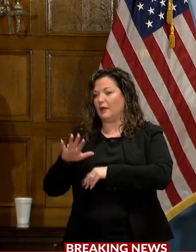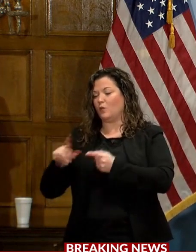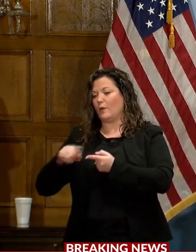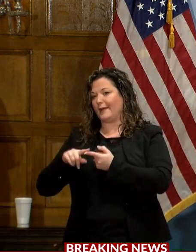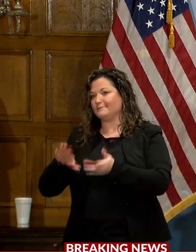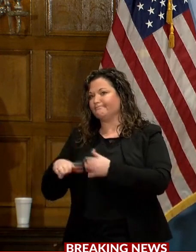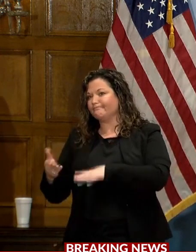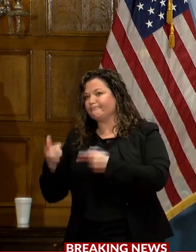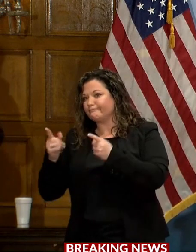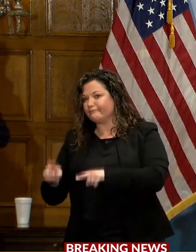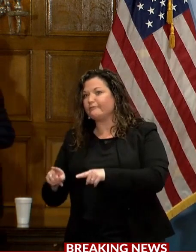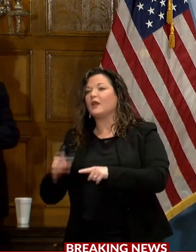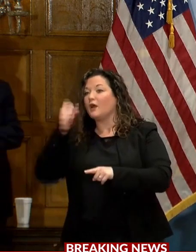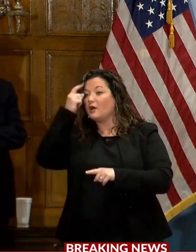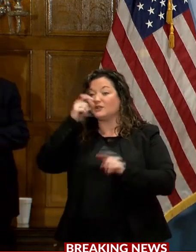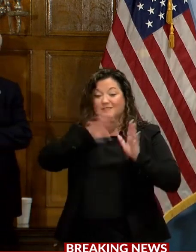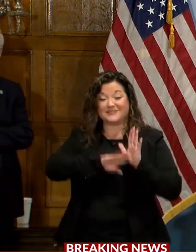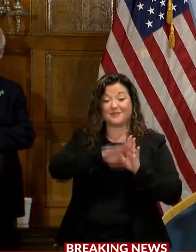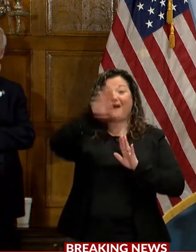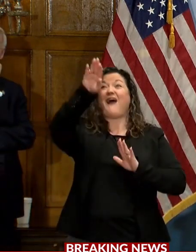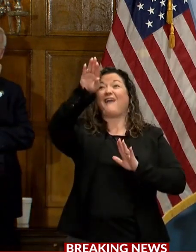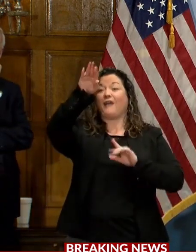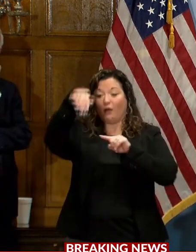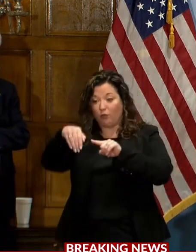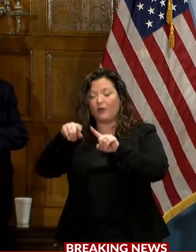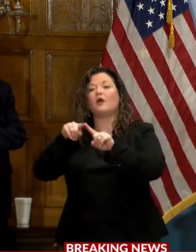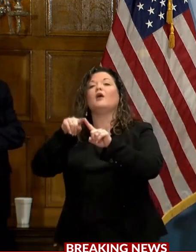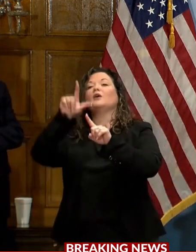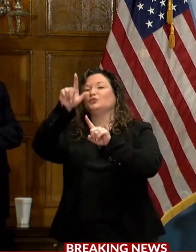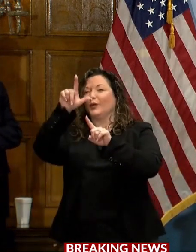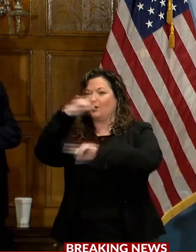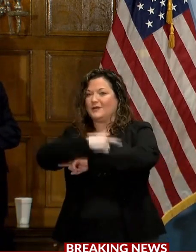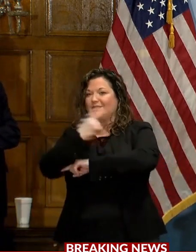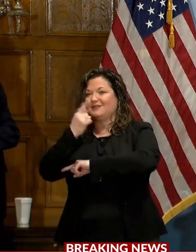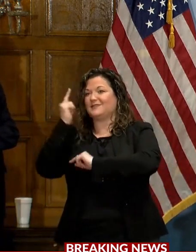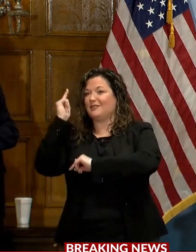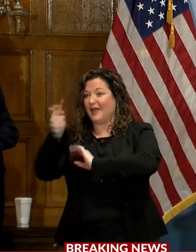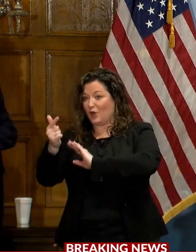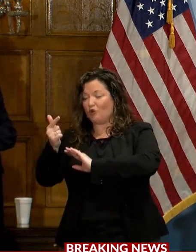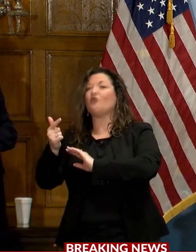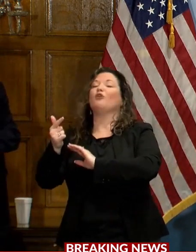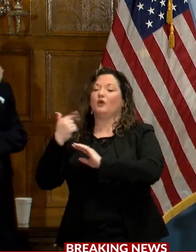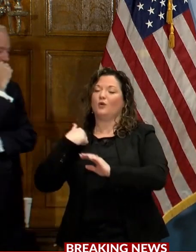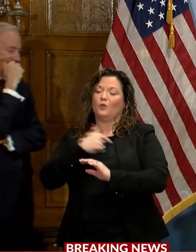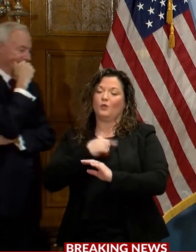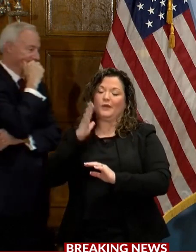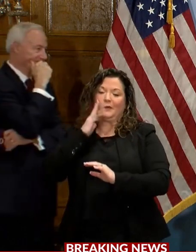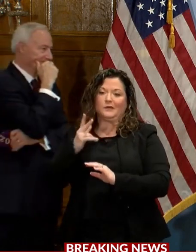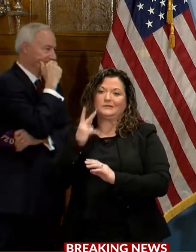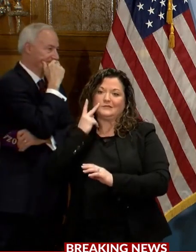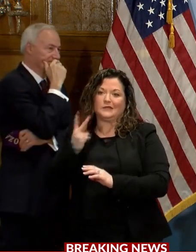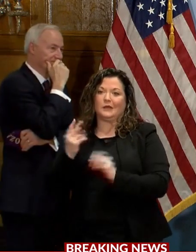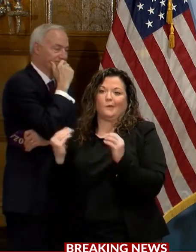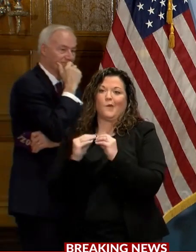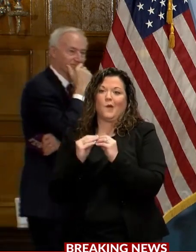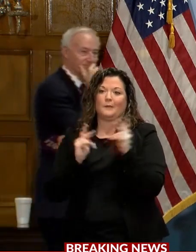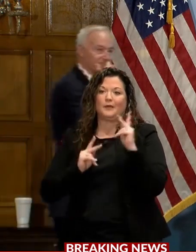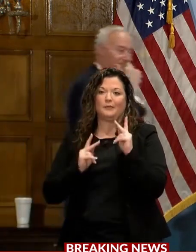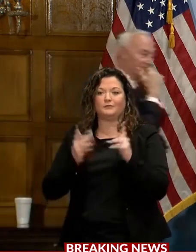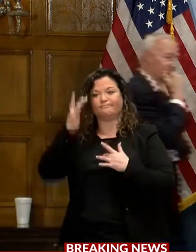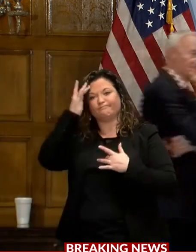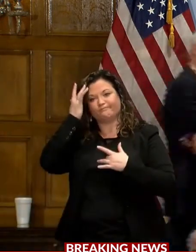after the spike has begun. So we should begin to see, unfortunately, more deaths as we see more people infected.